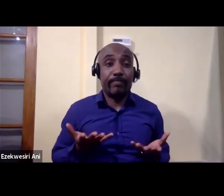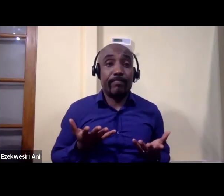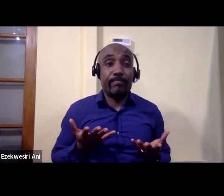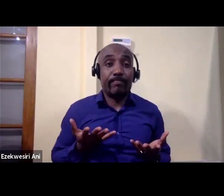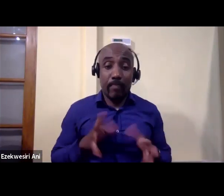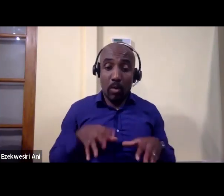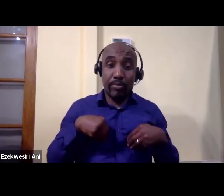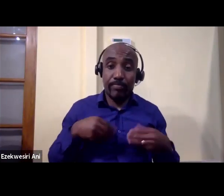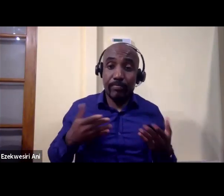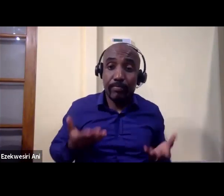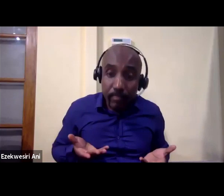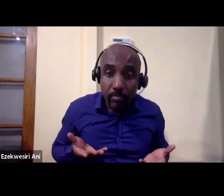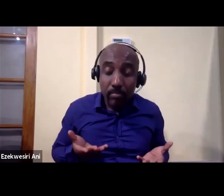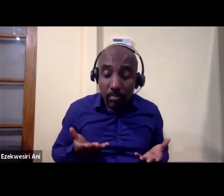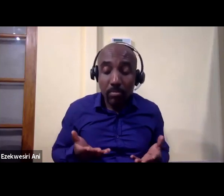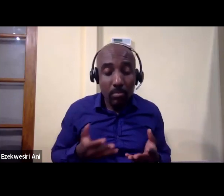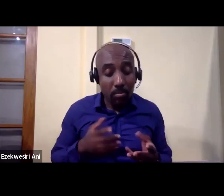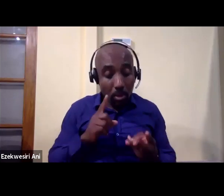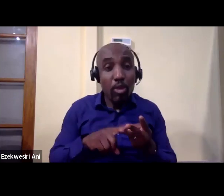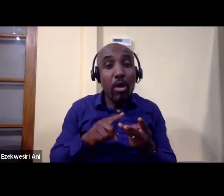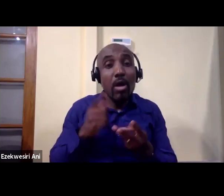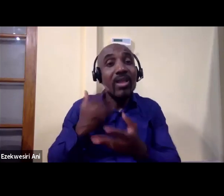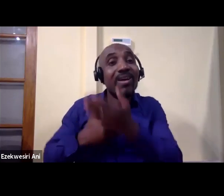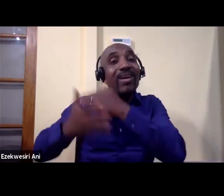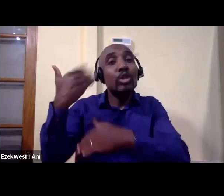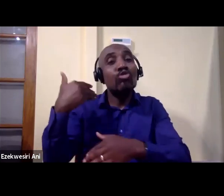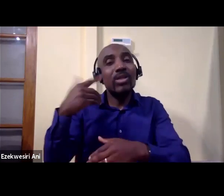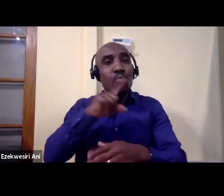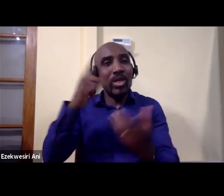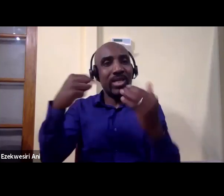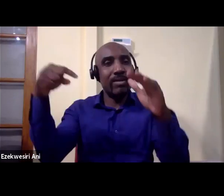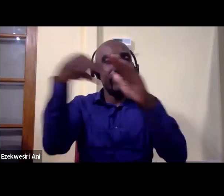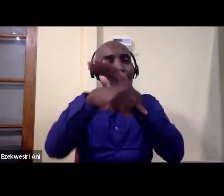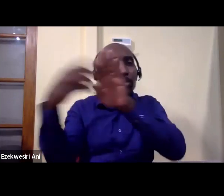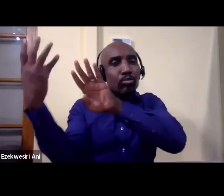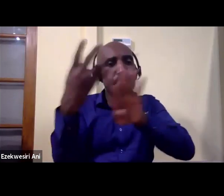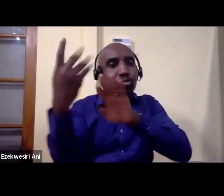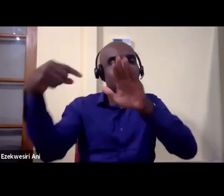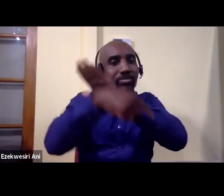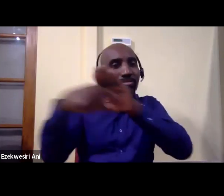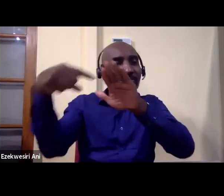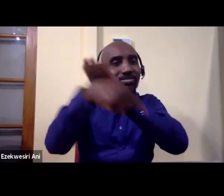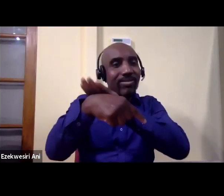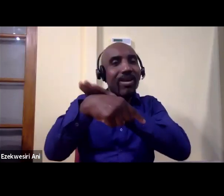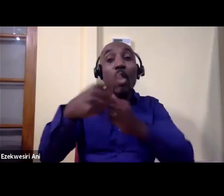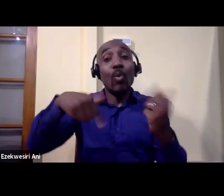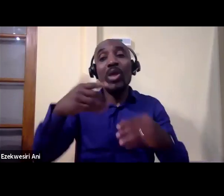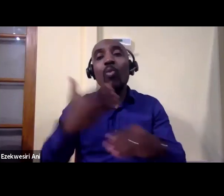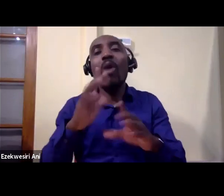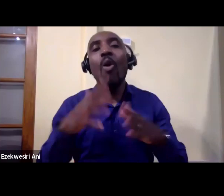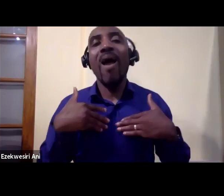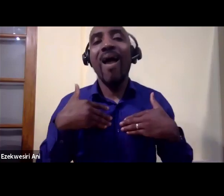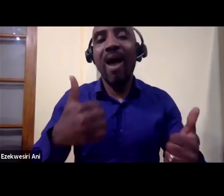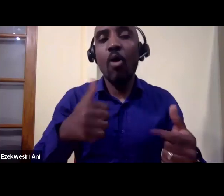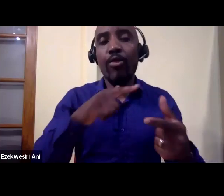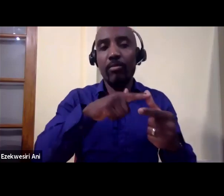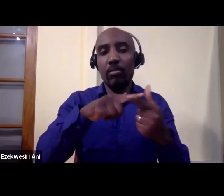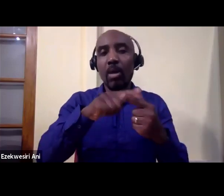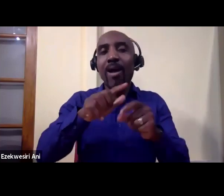for reasons, historical reasons related to migration, we are in those sectors, health,